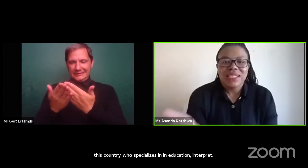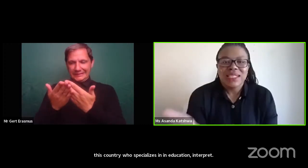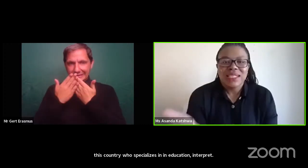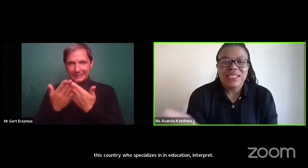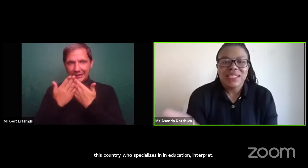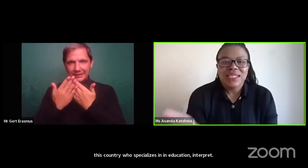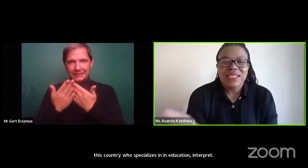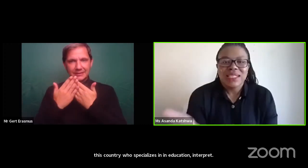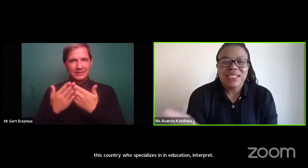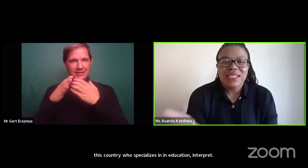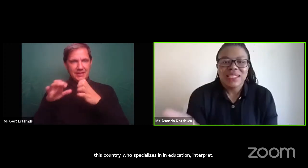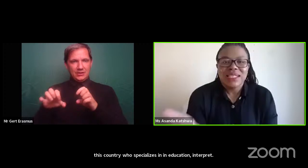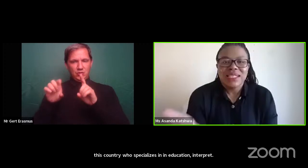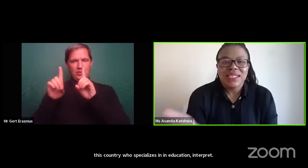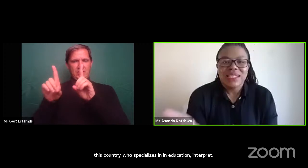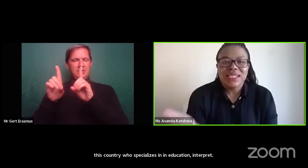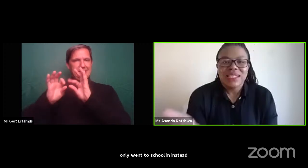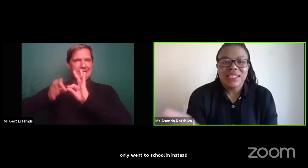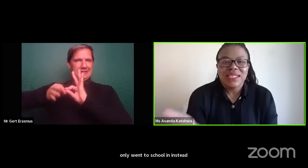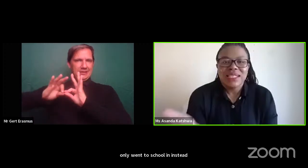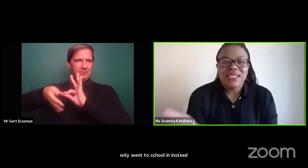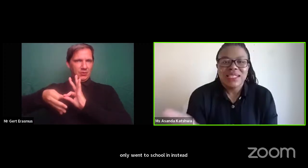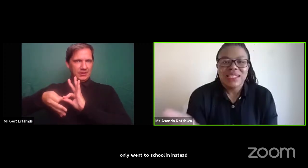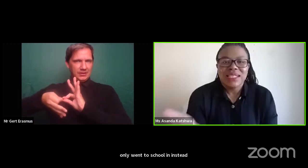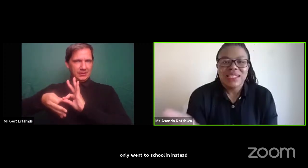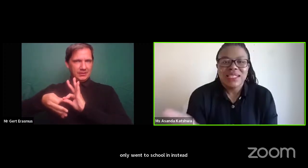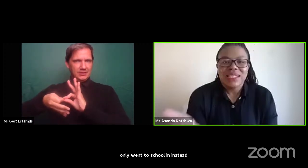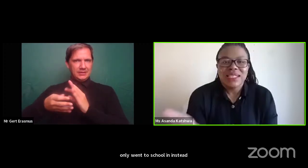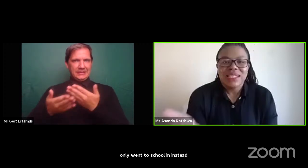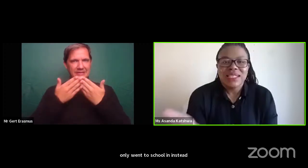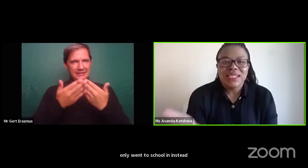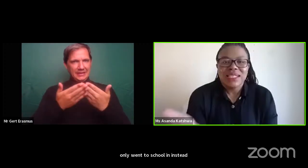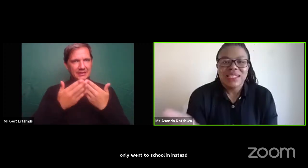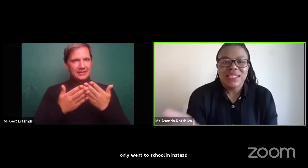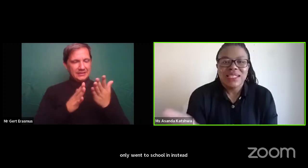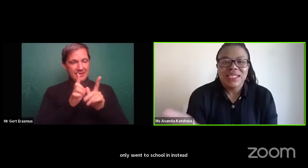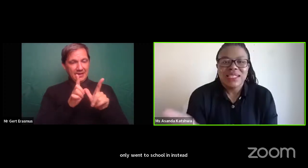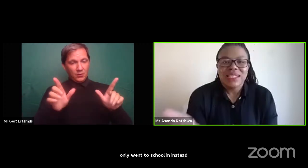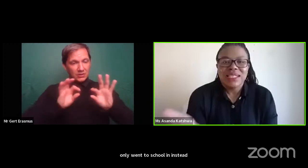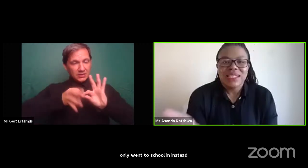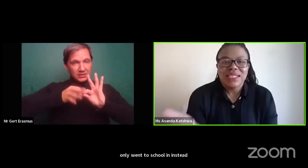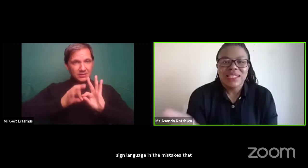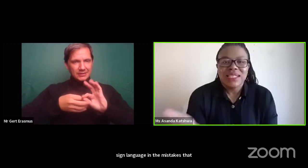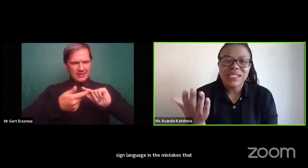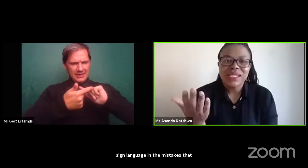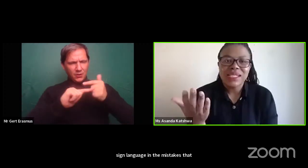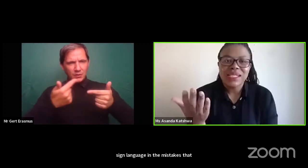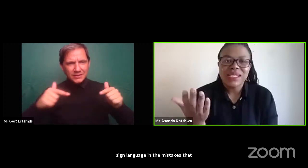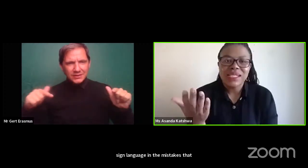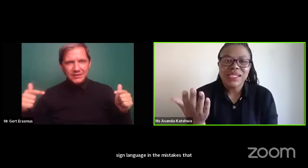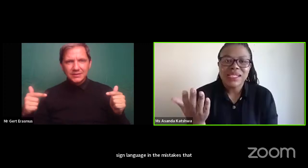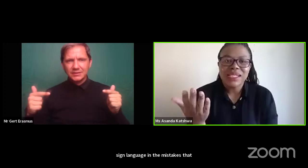studied at university and studied sign language interpreting, studied linguistics, studied